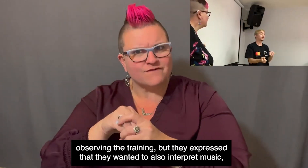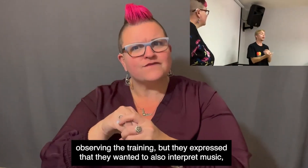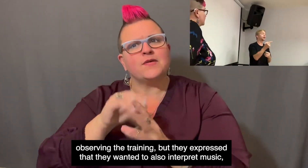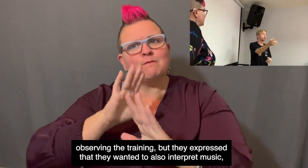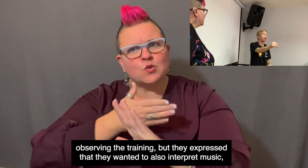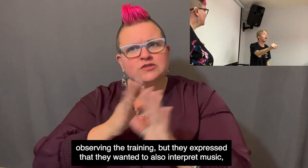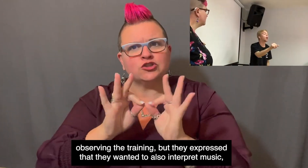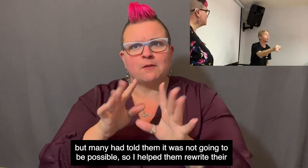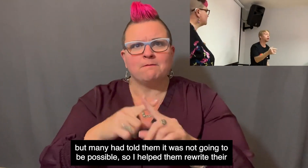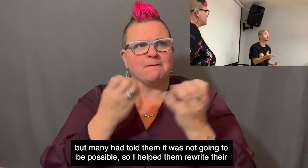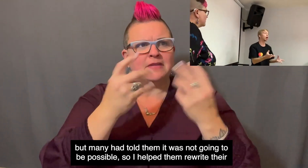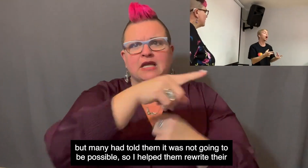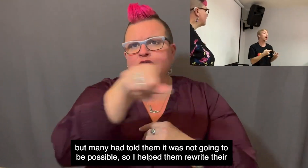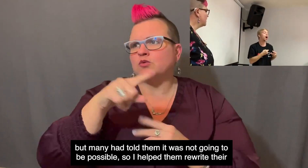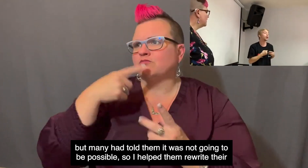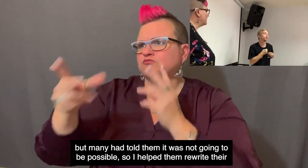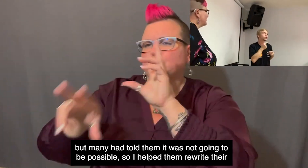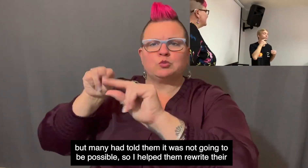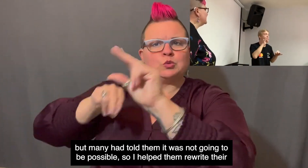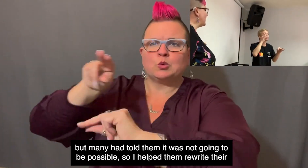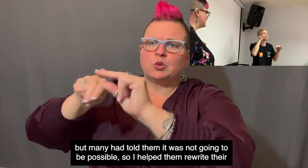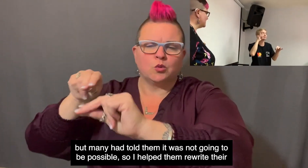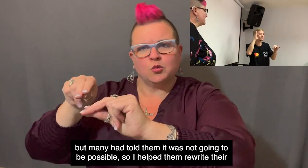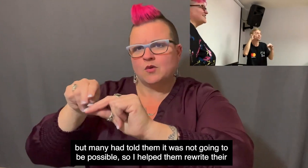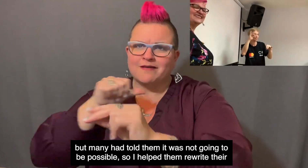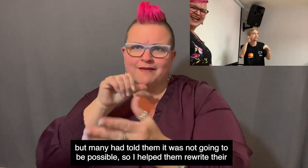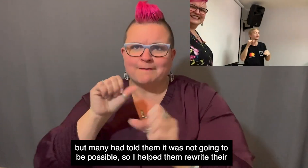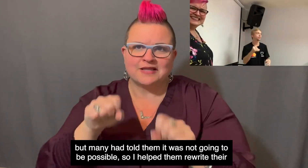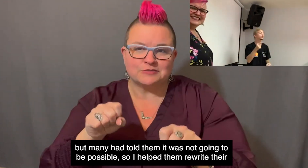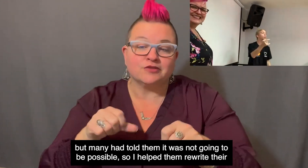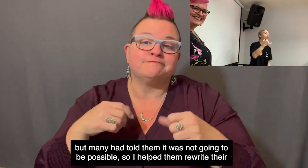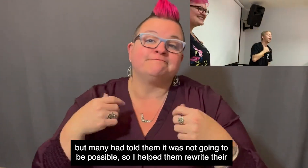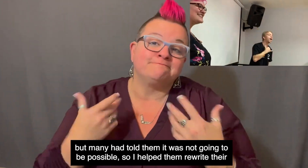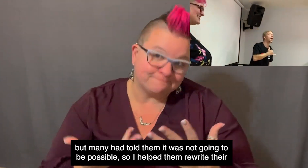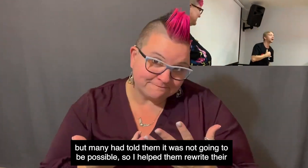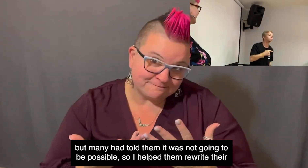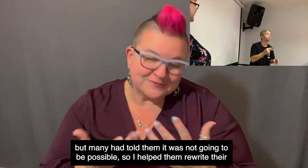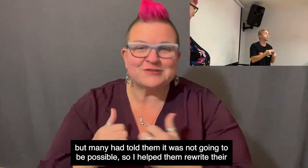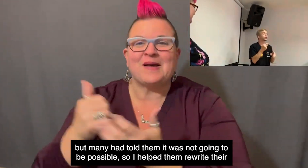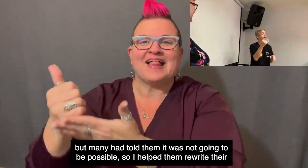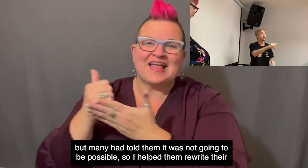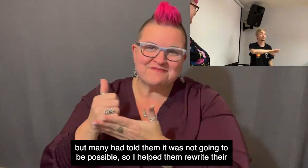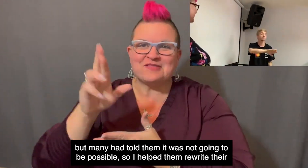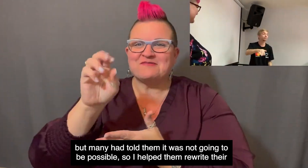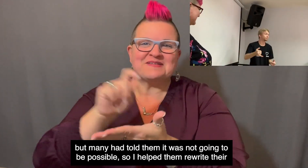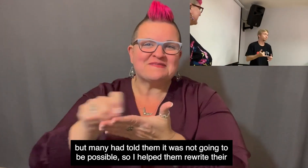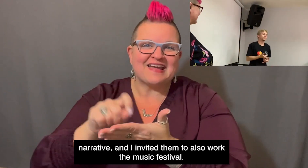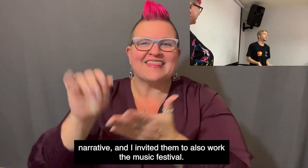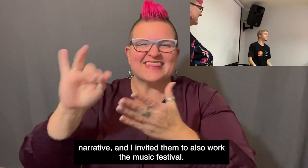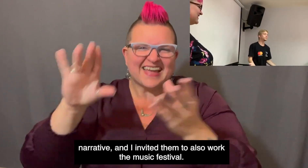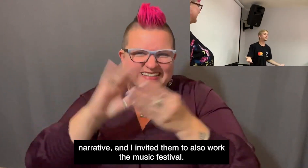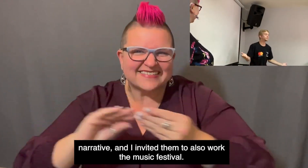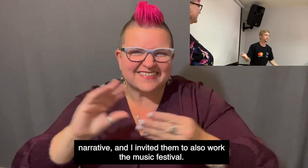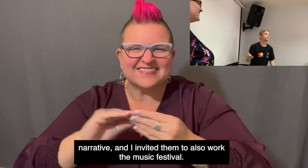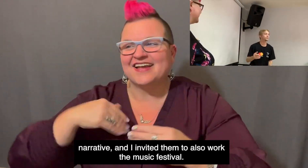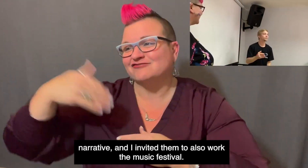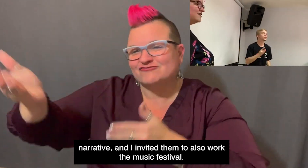interpret music, but many had told them that it was not going to be possible. So I helped them rewrite their narrative, and I invited